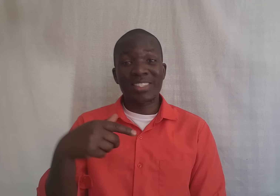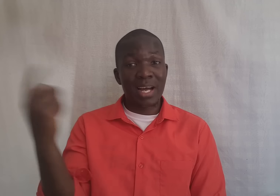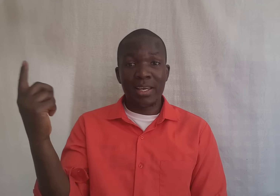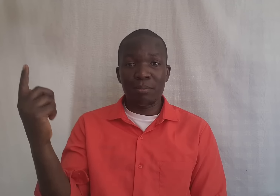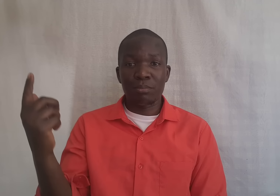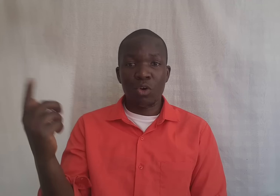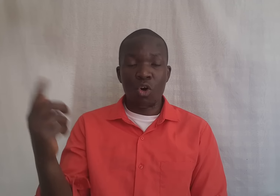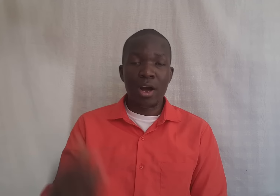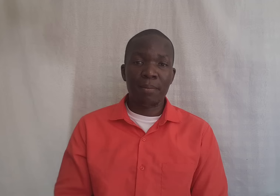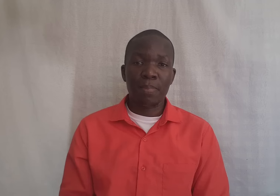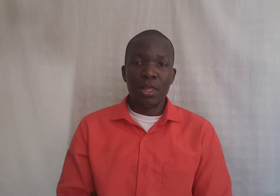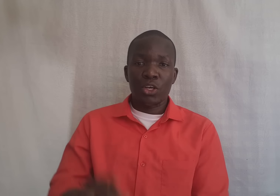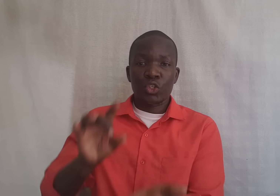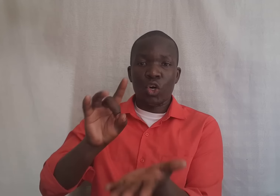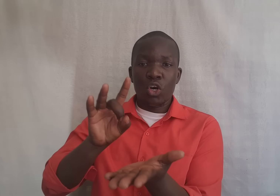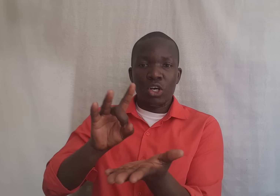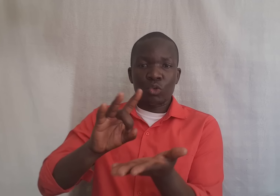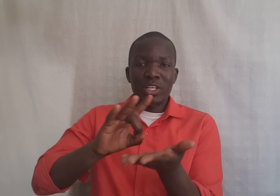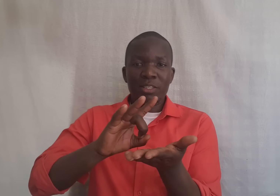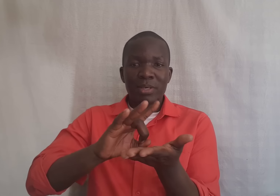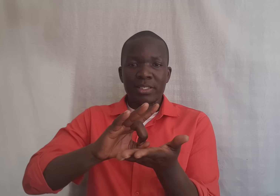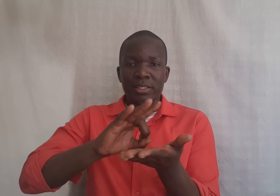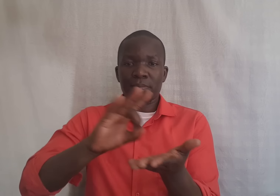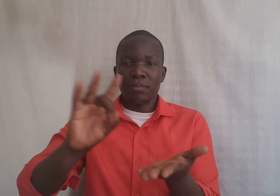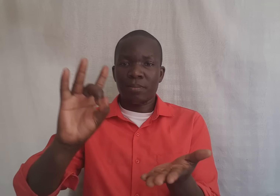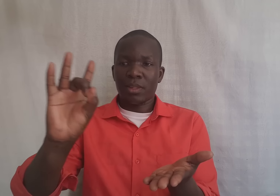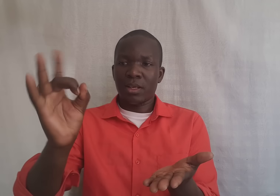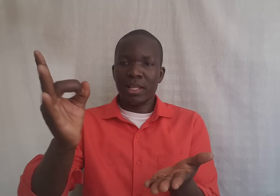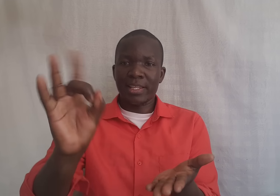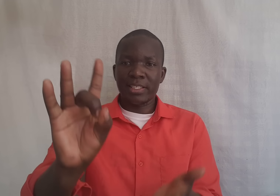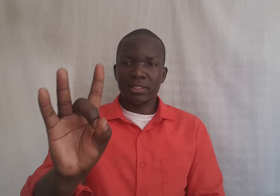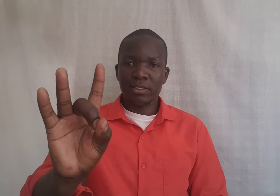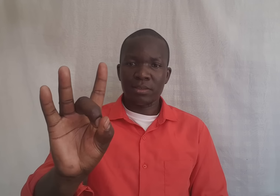sack him or her. So to dismiss, like this.